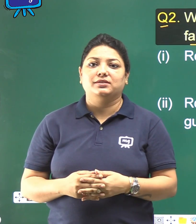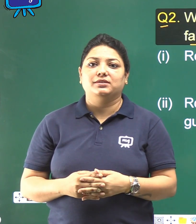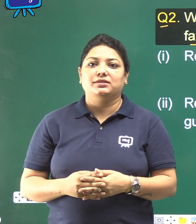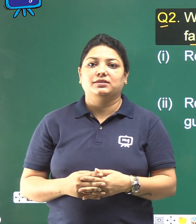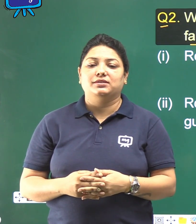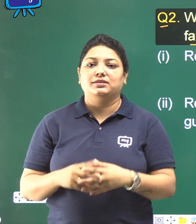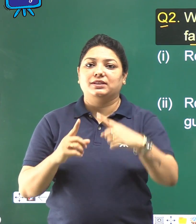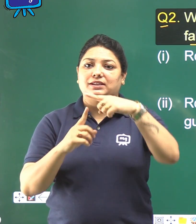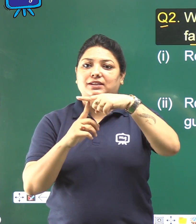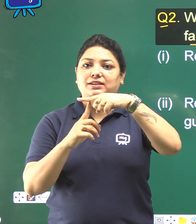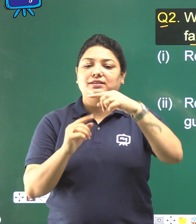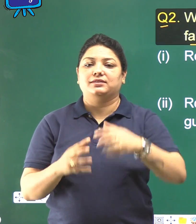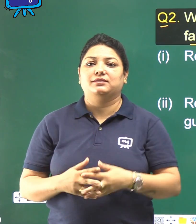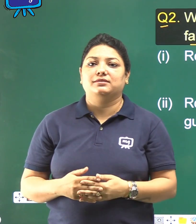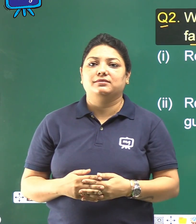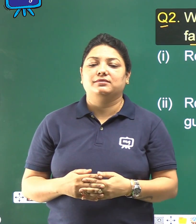T